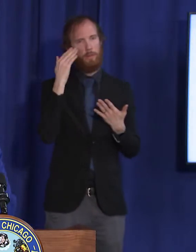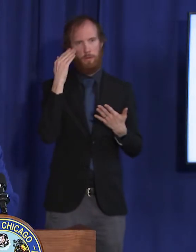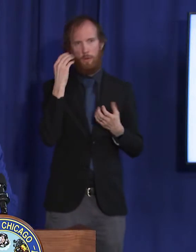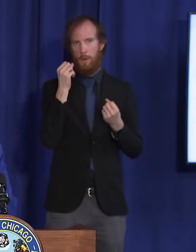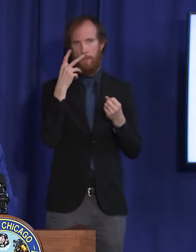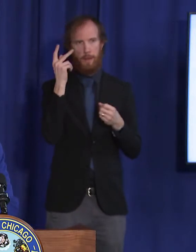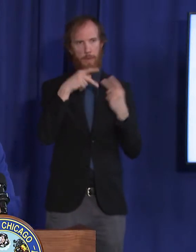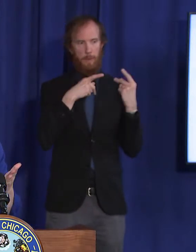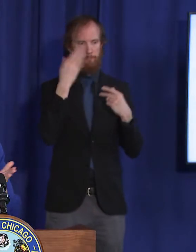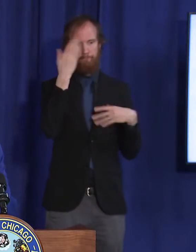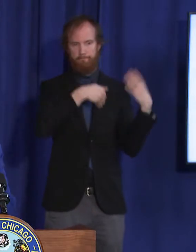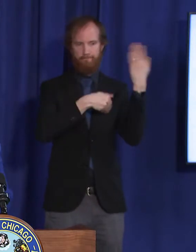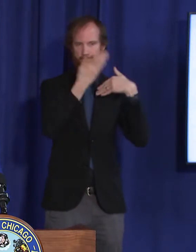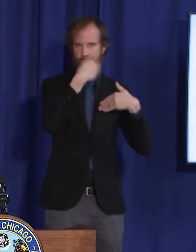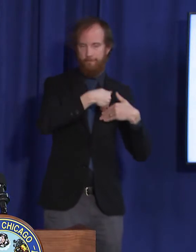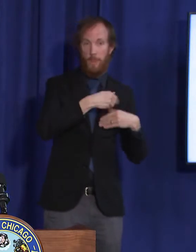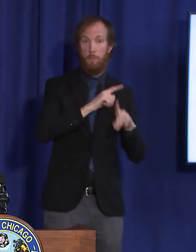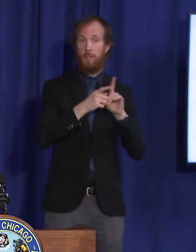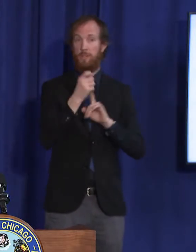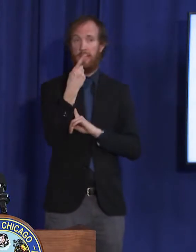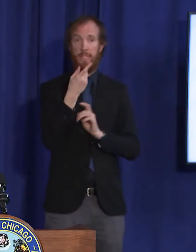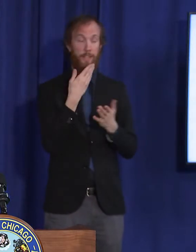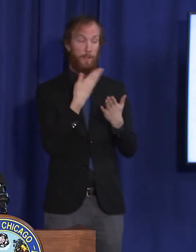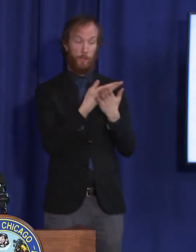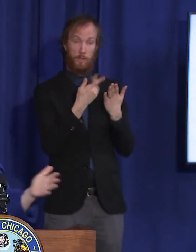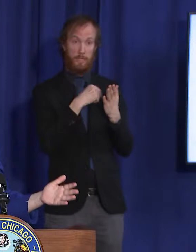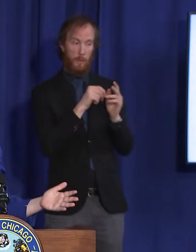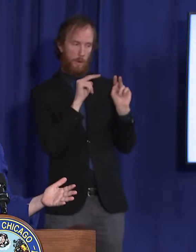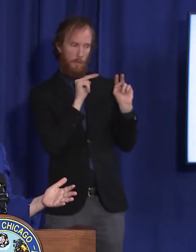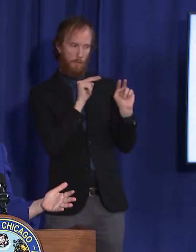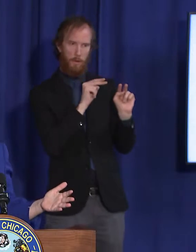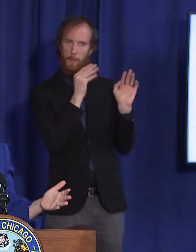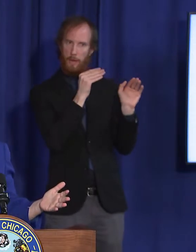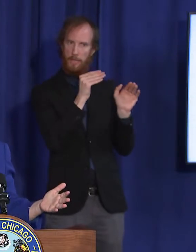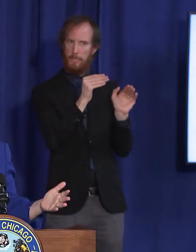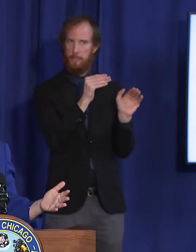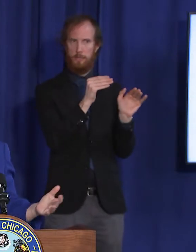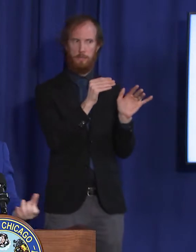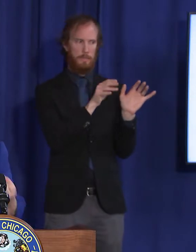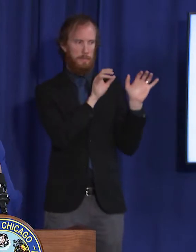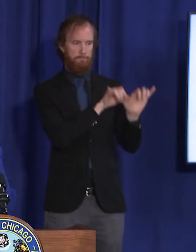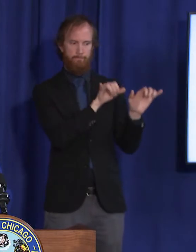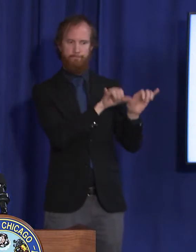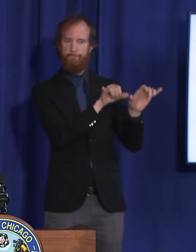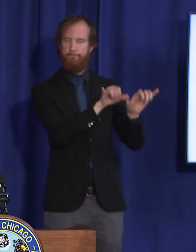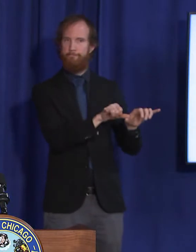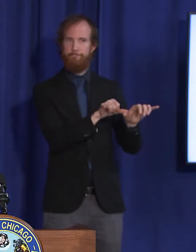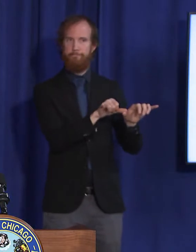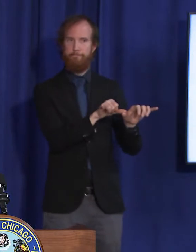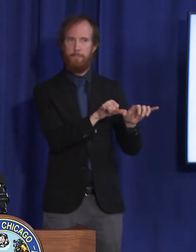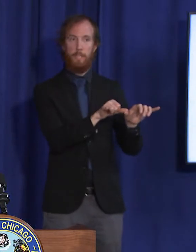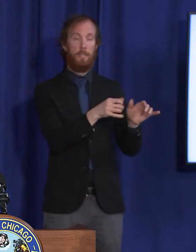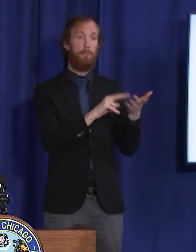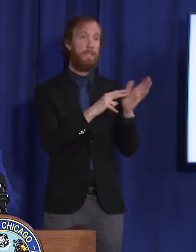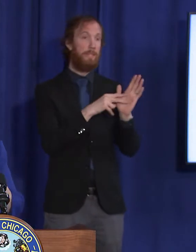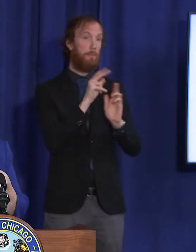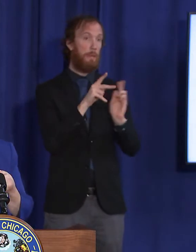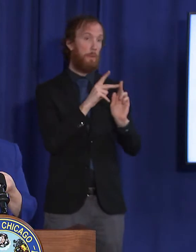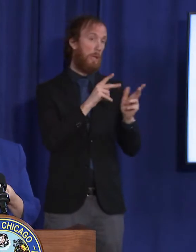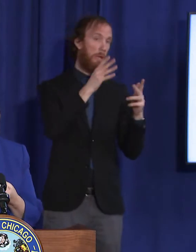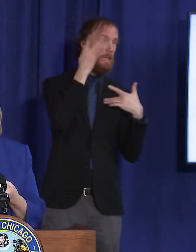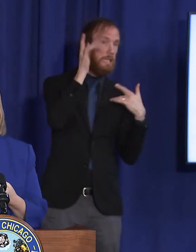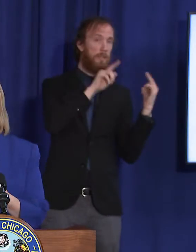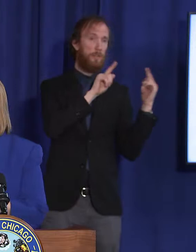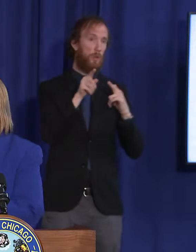But the good news is the things that we follow all along don't change regardless of people have home tests. Do people go to the emergency department, right?